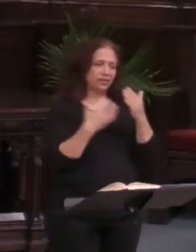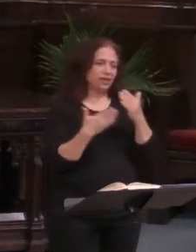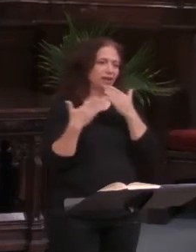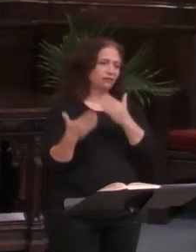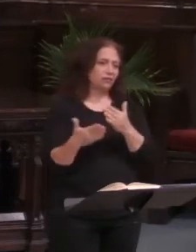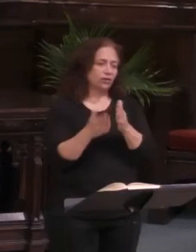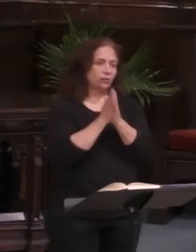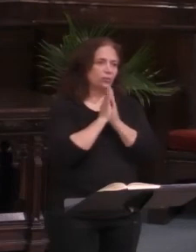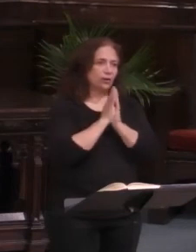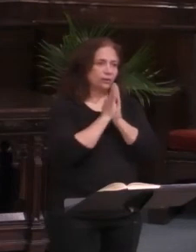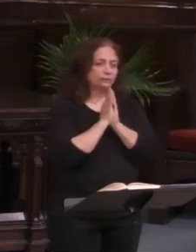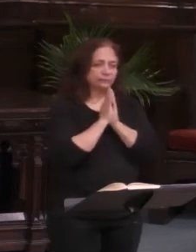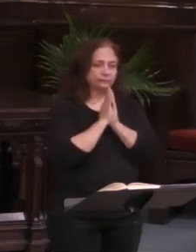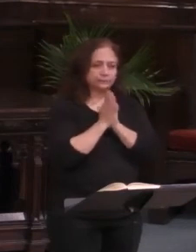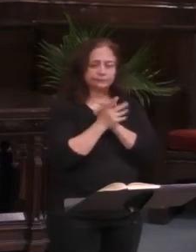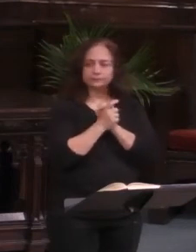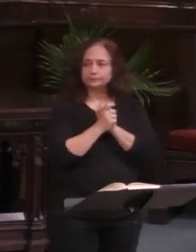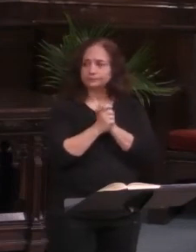in prayer.